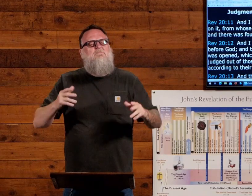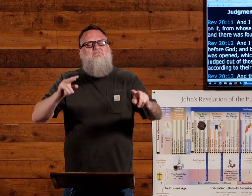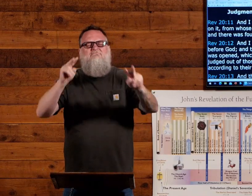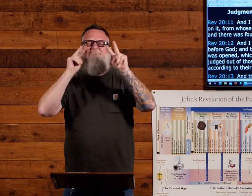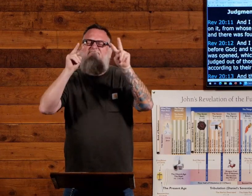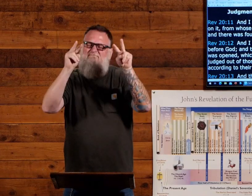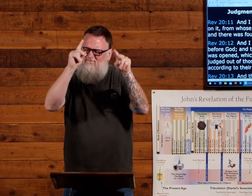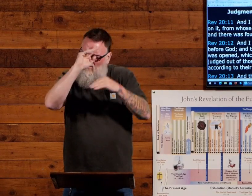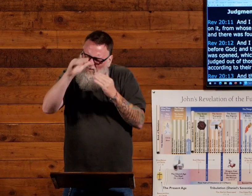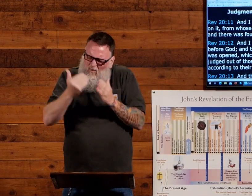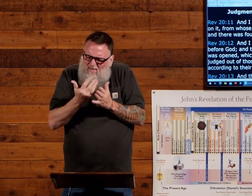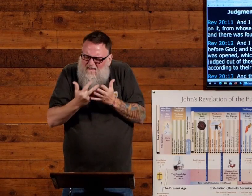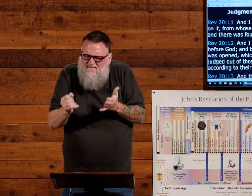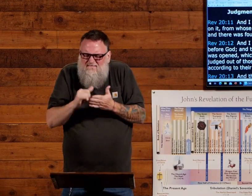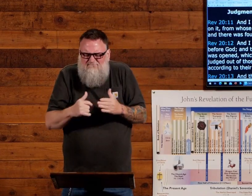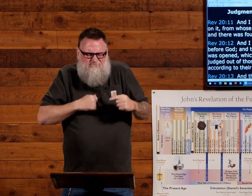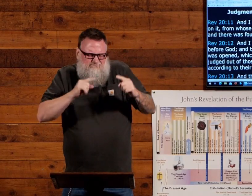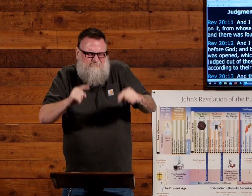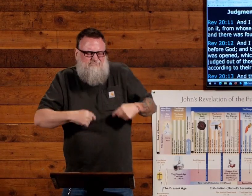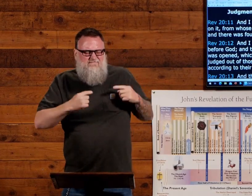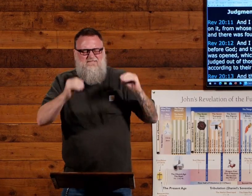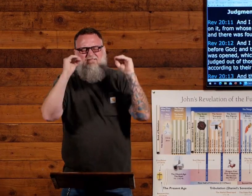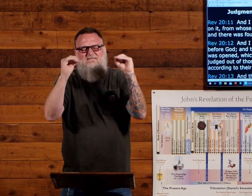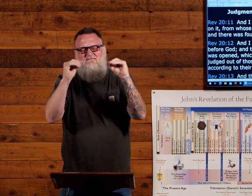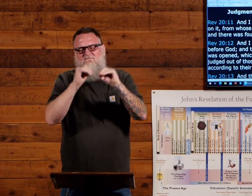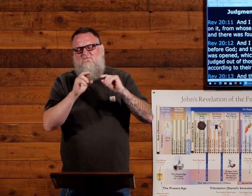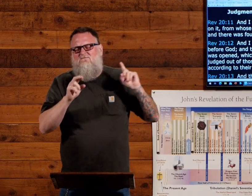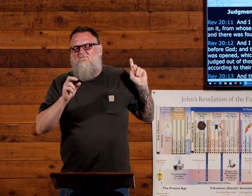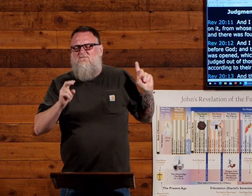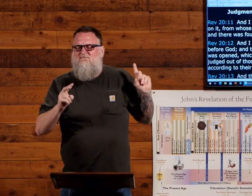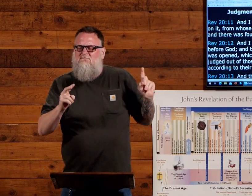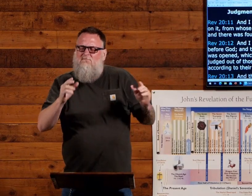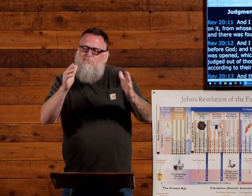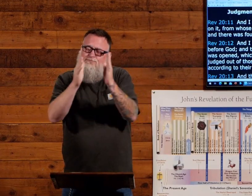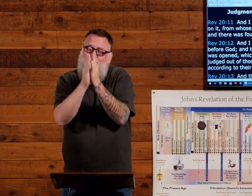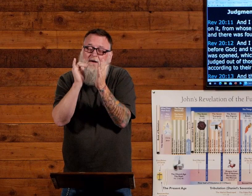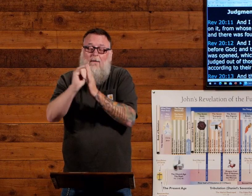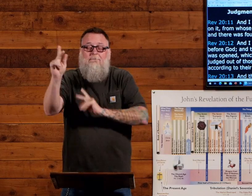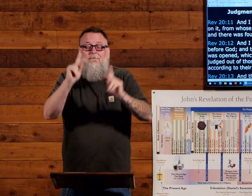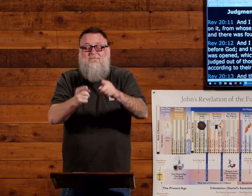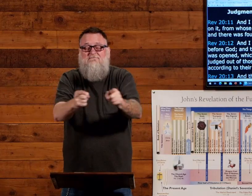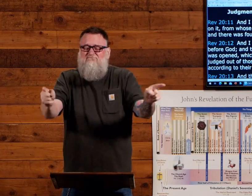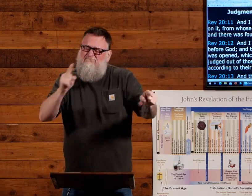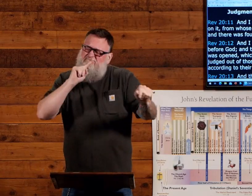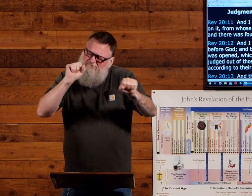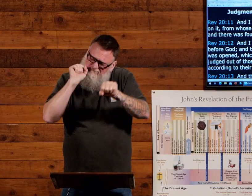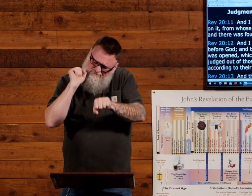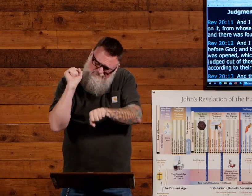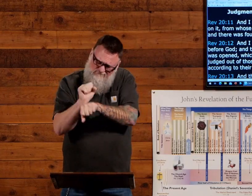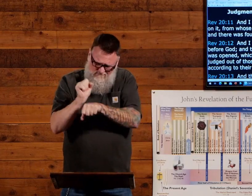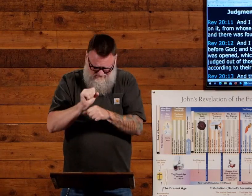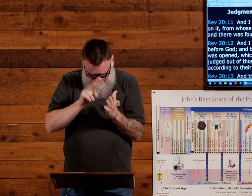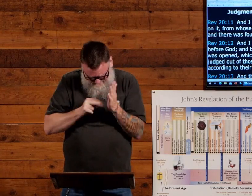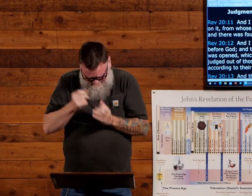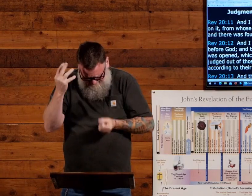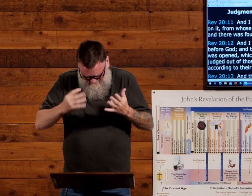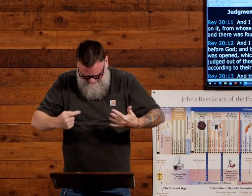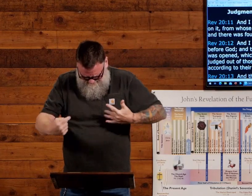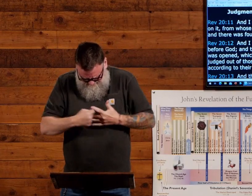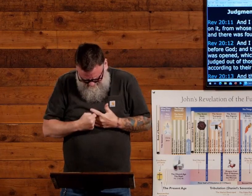And at one point you will bring the church home. All things that we've taught so far in Revelation. And I pray that people will